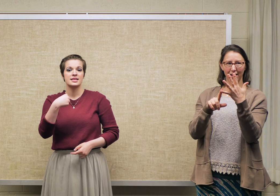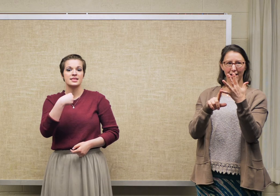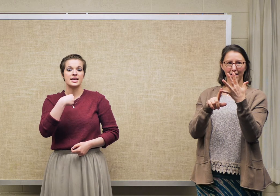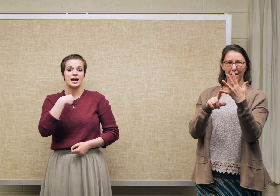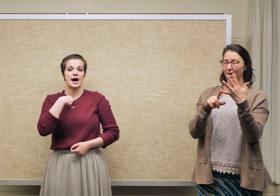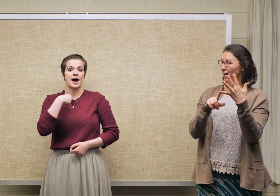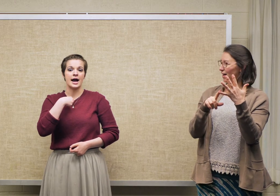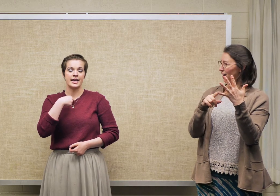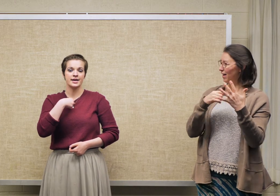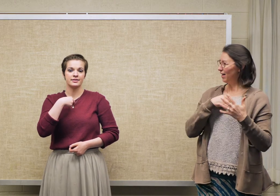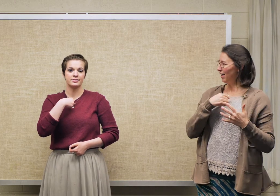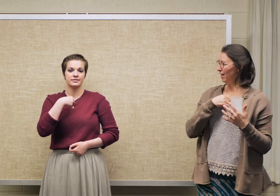that I